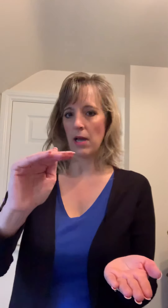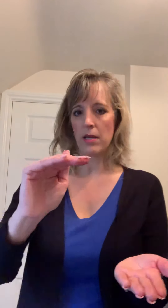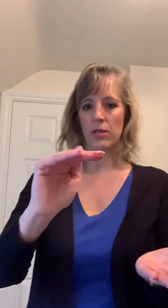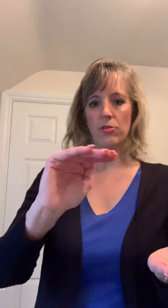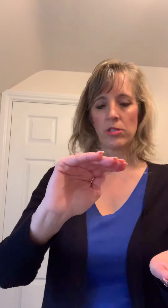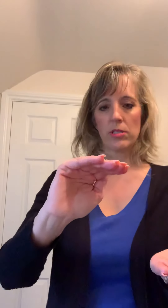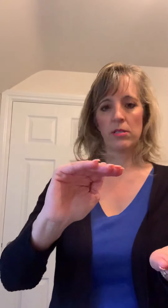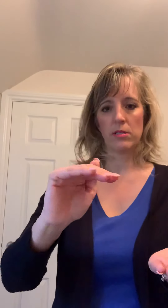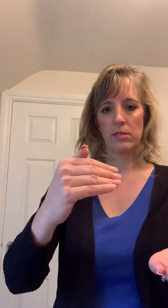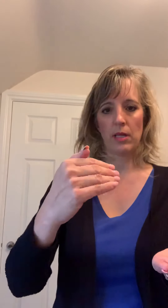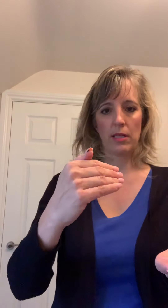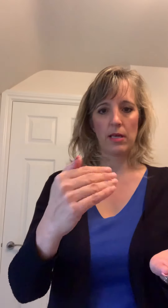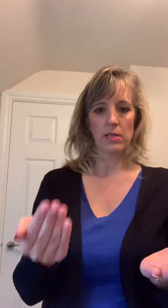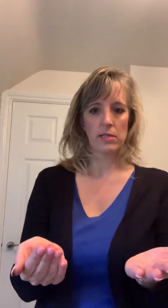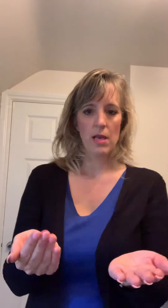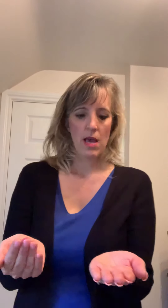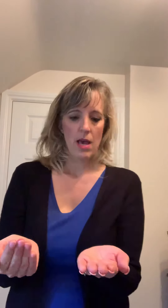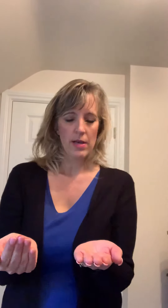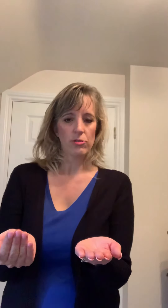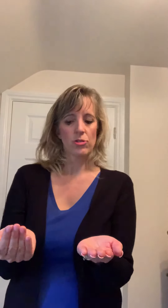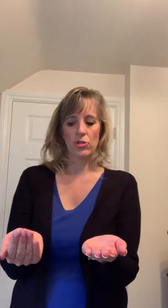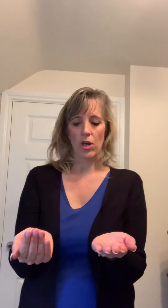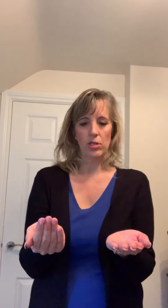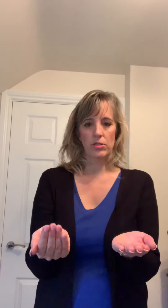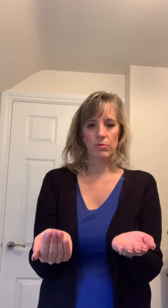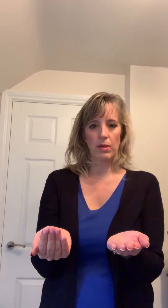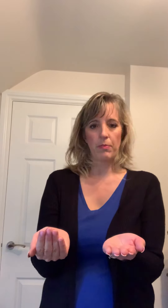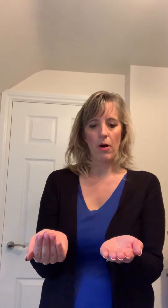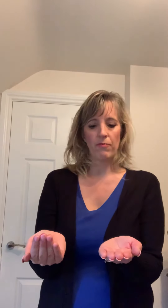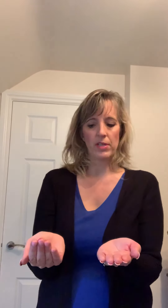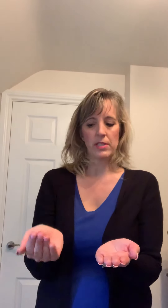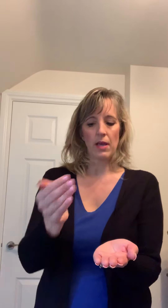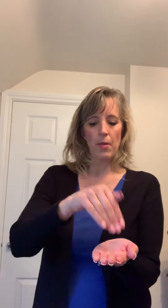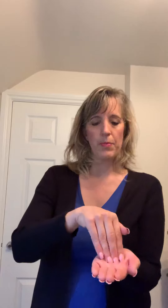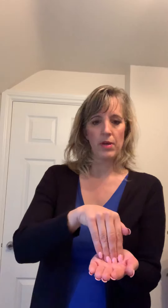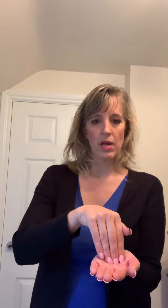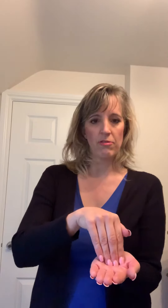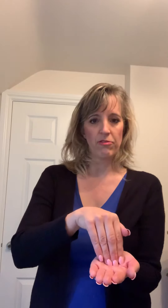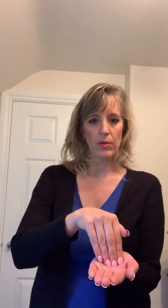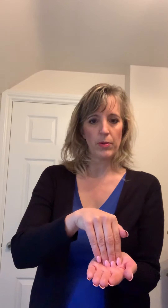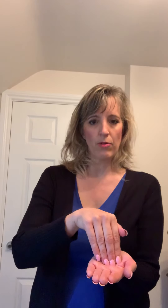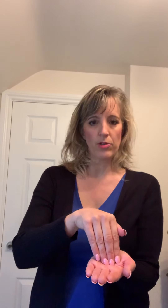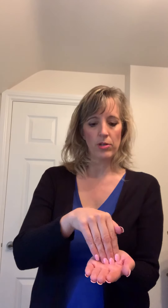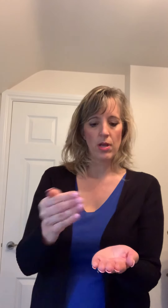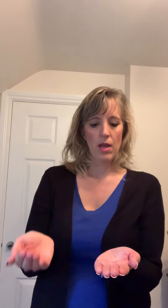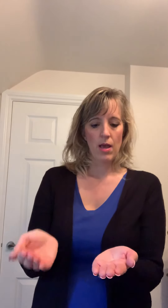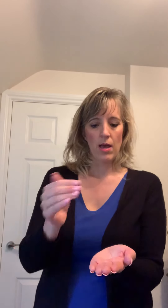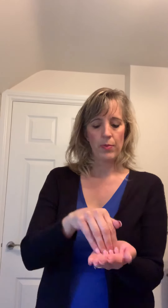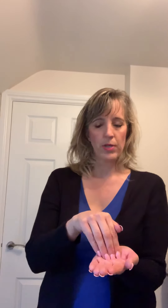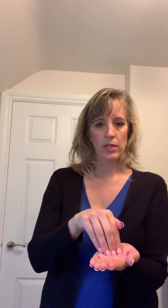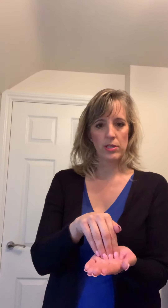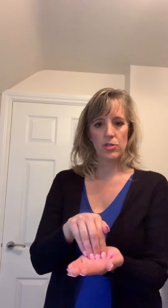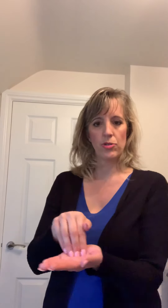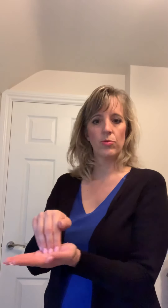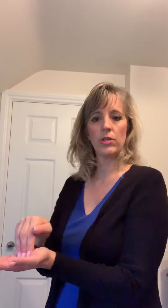of crooked like this, and you start with it palm facing up and flip it over and put it into